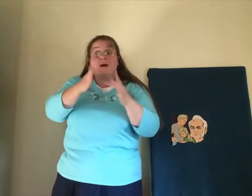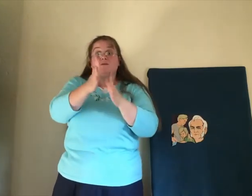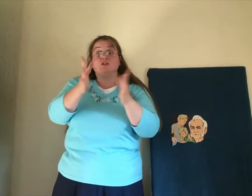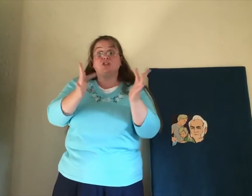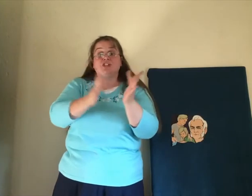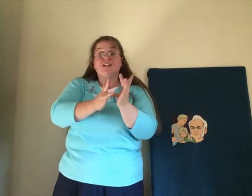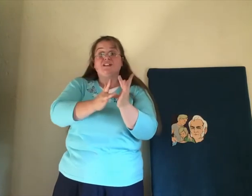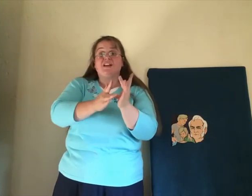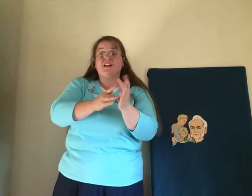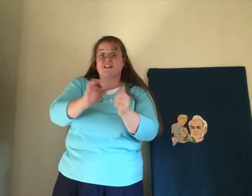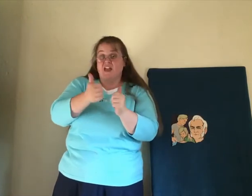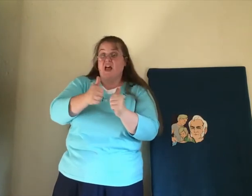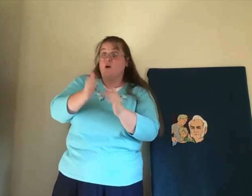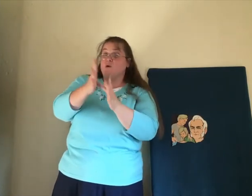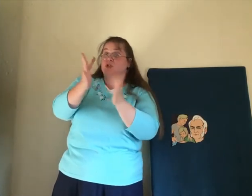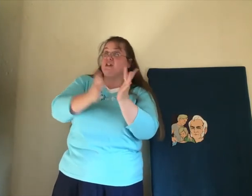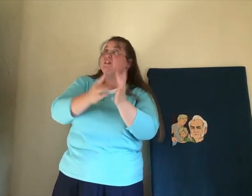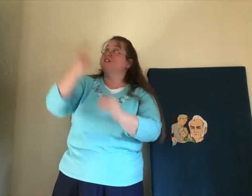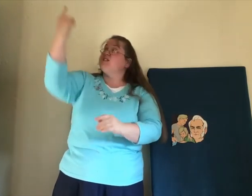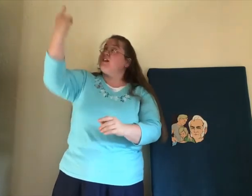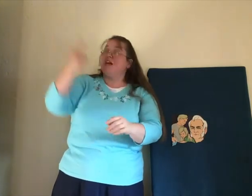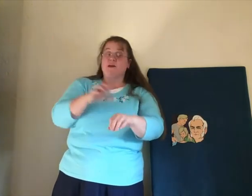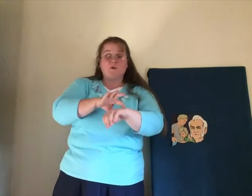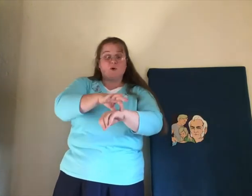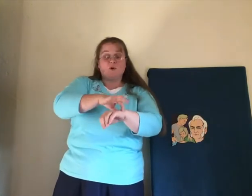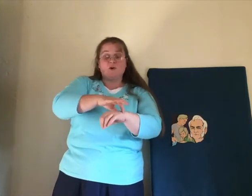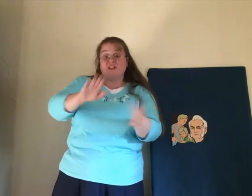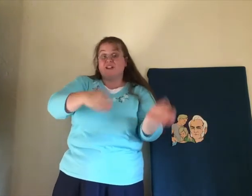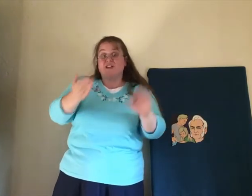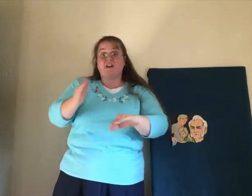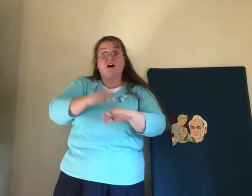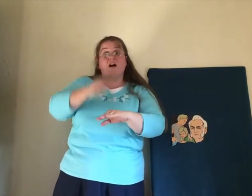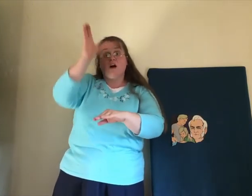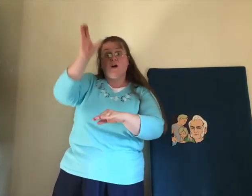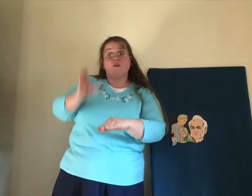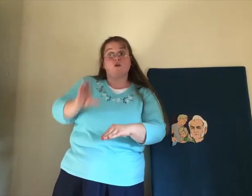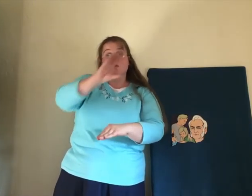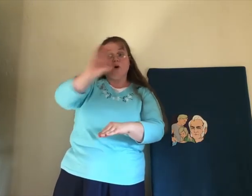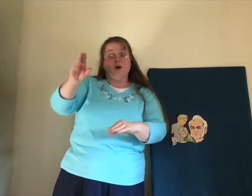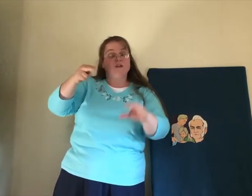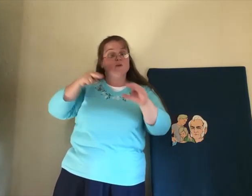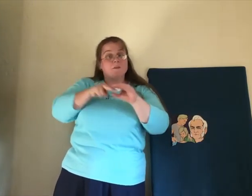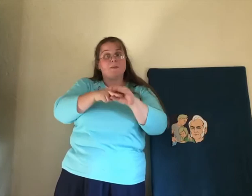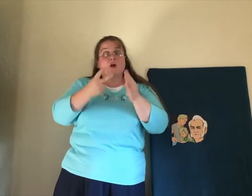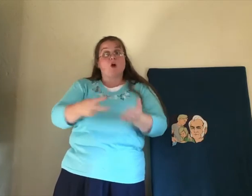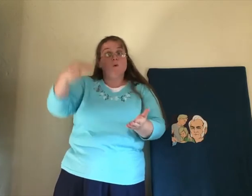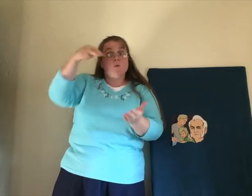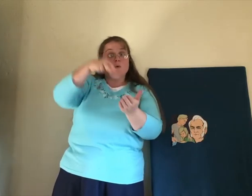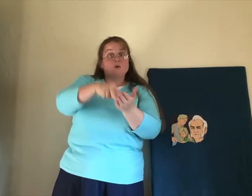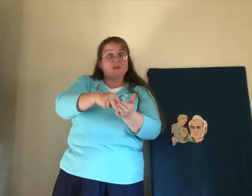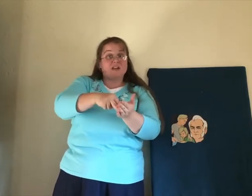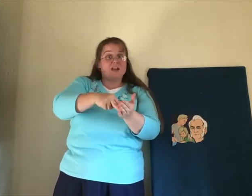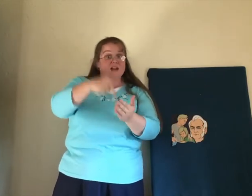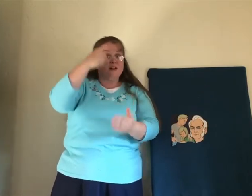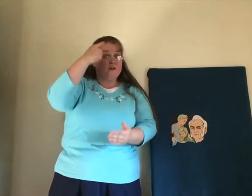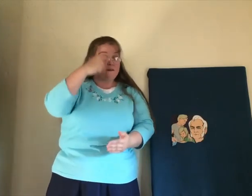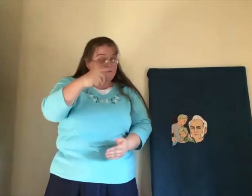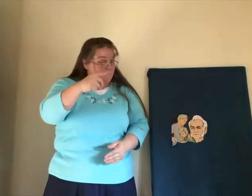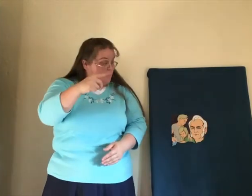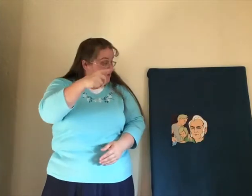need love. They need to know about Jesus, how Jesus came to earth and he died on the cross and was buried